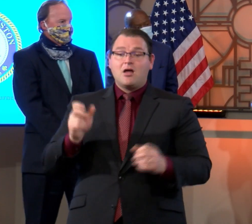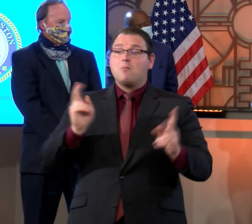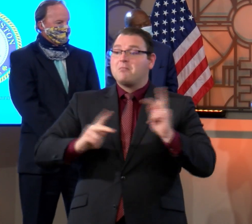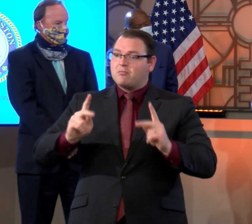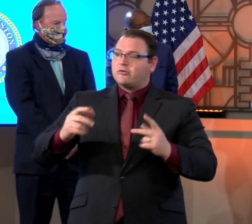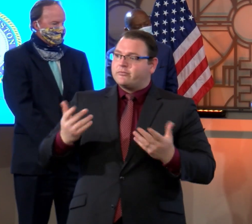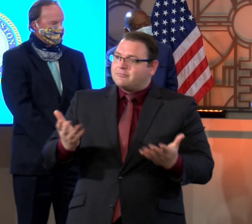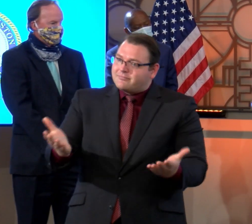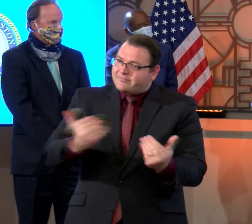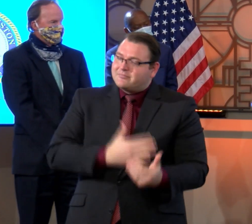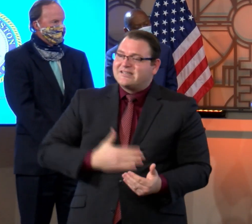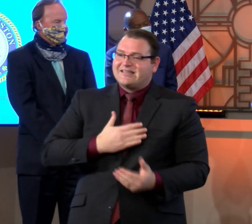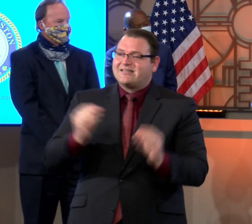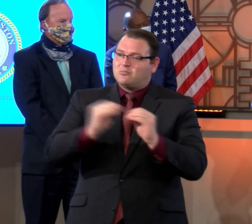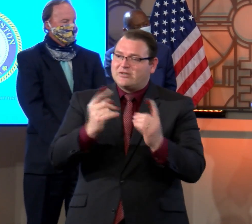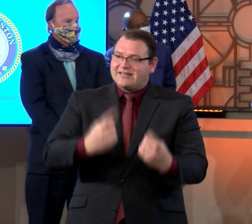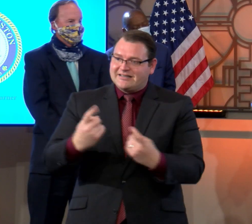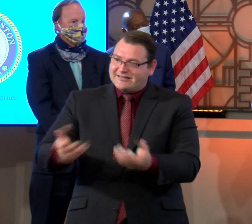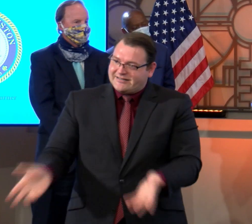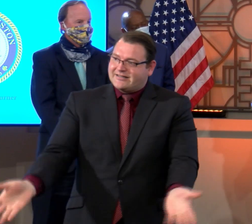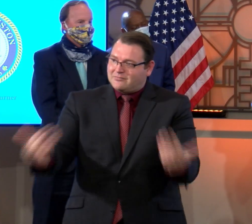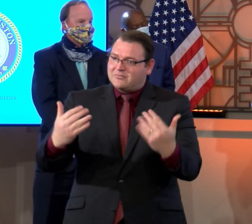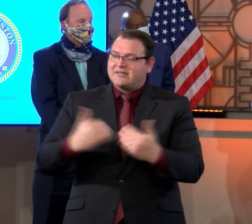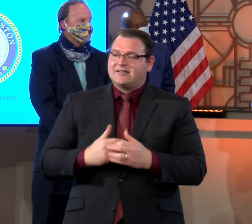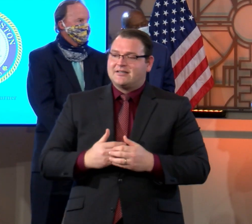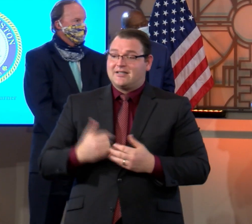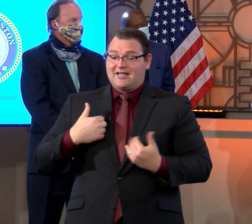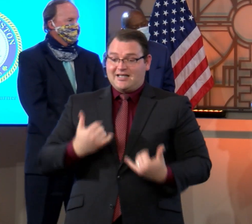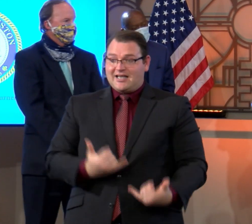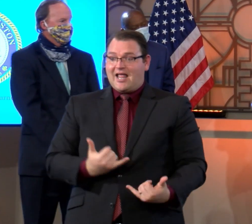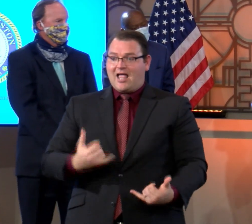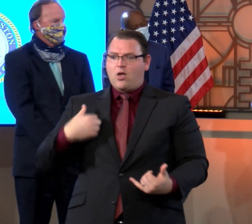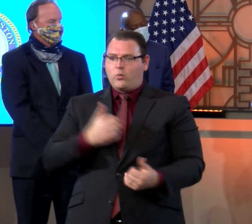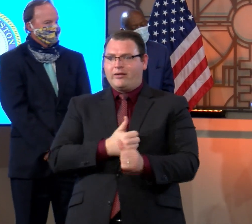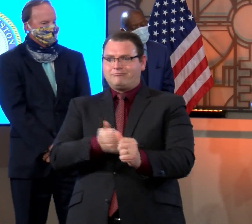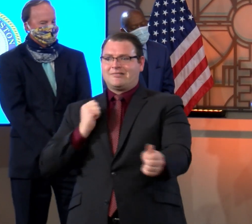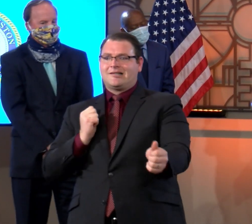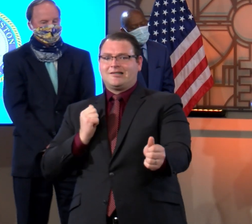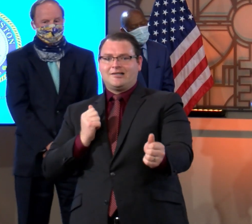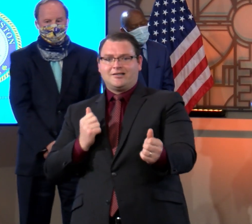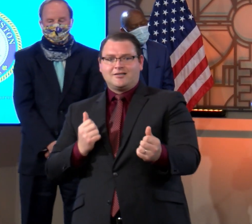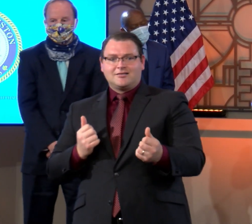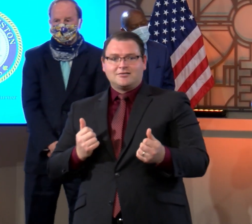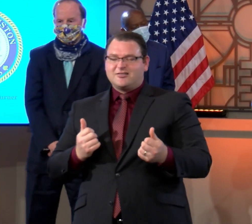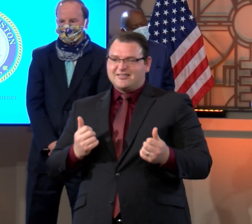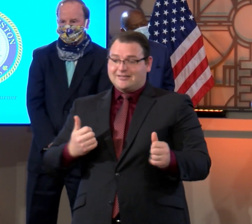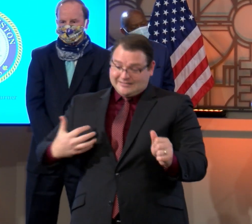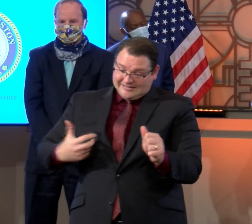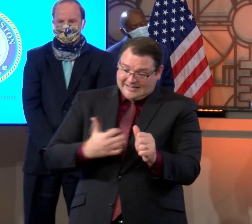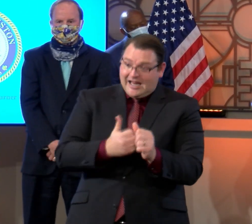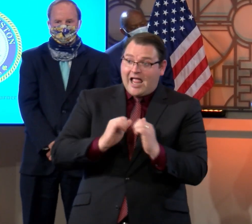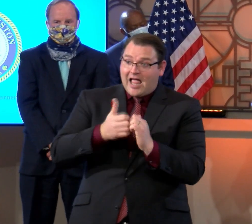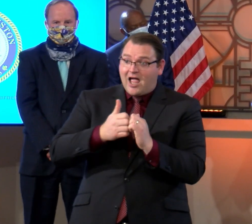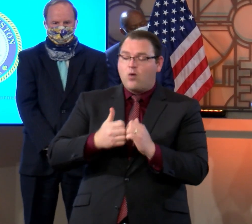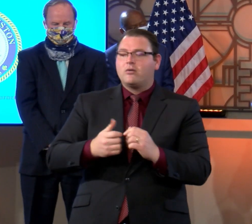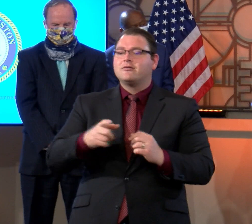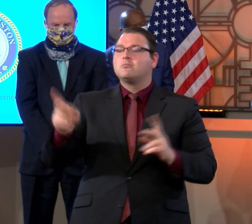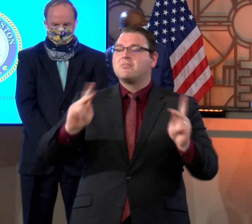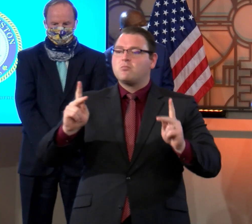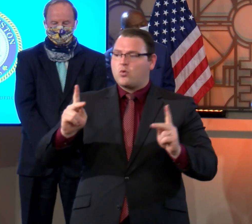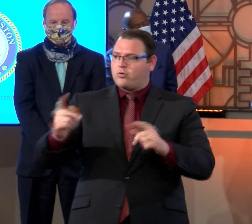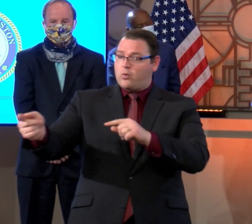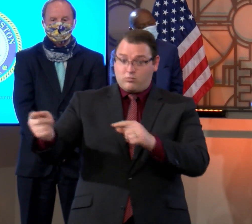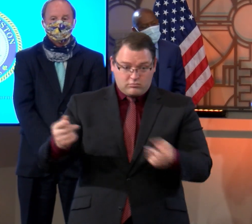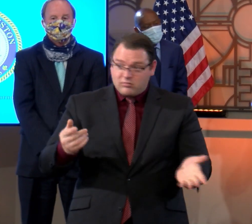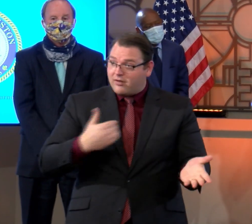we're still chasing the virus. We need to turn that around, and we'll do that with people with more testing capacity, people going and getting tested